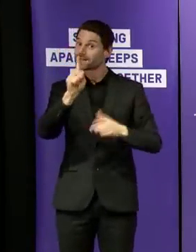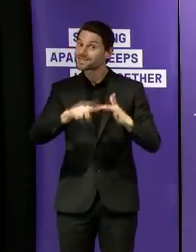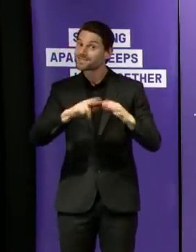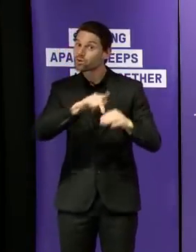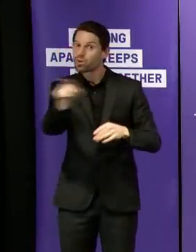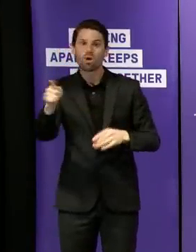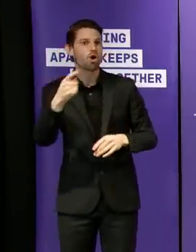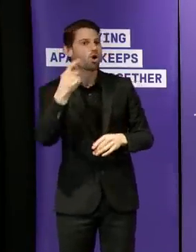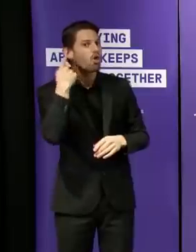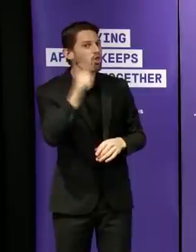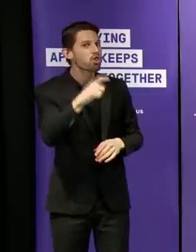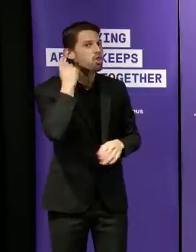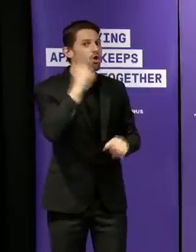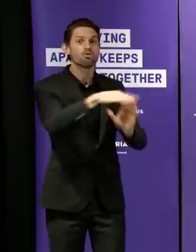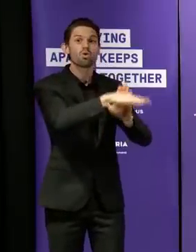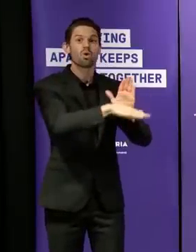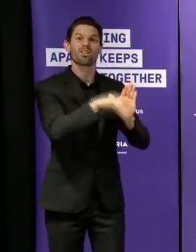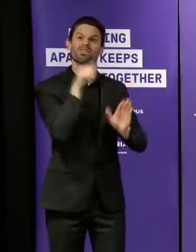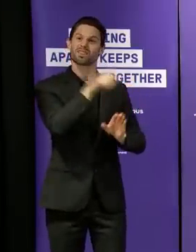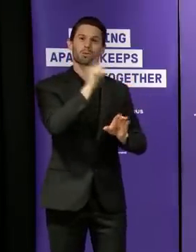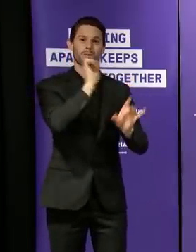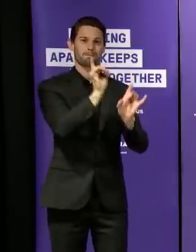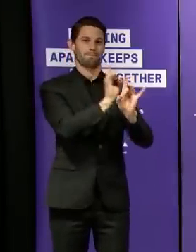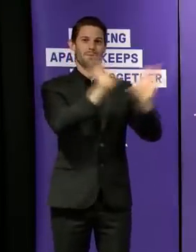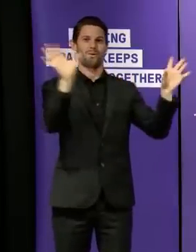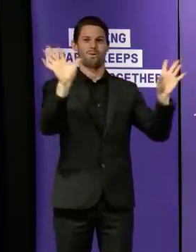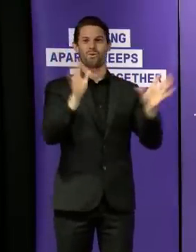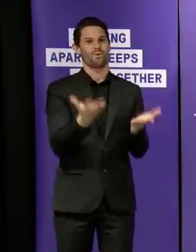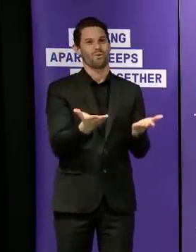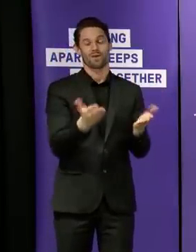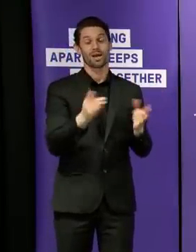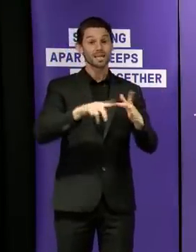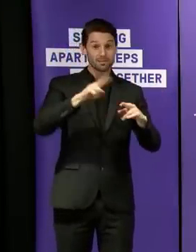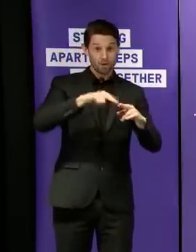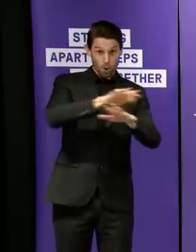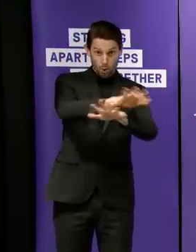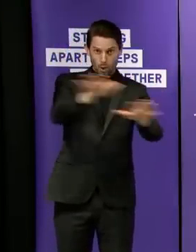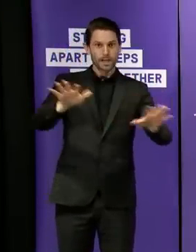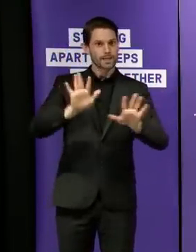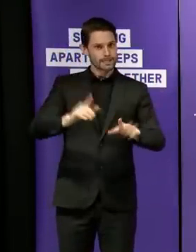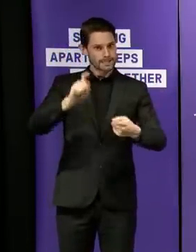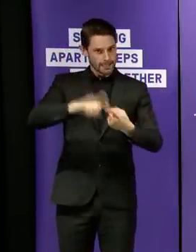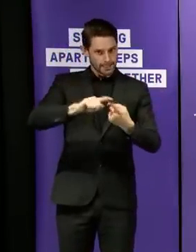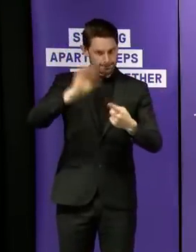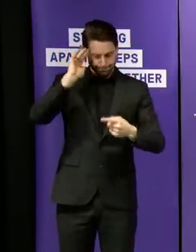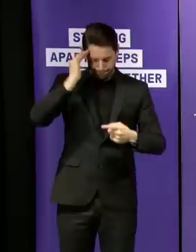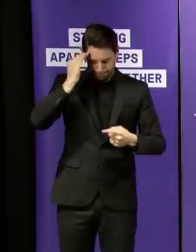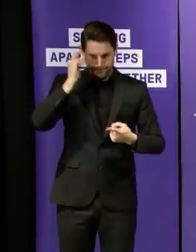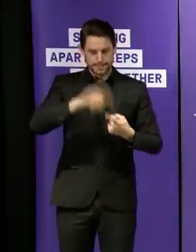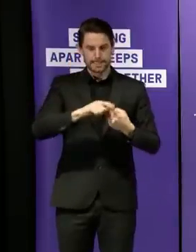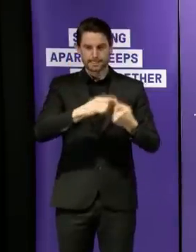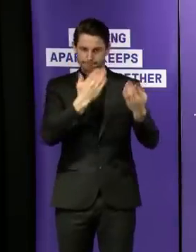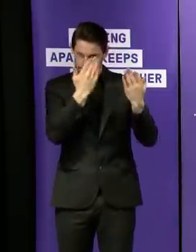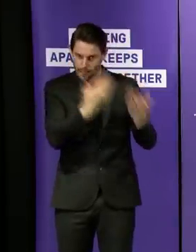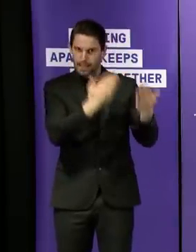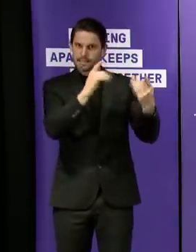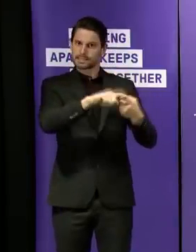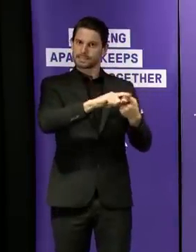is. If people work with us, then I think we can continue to see low case